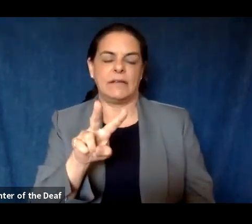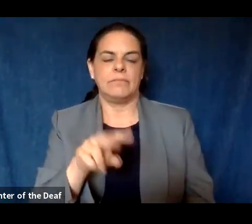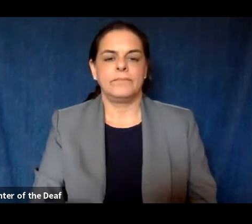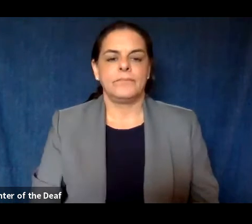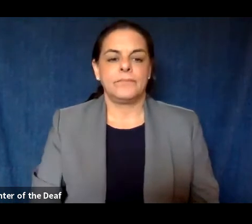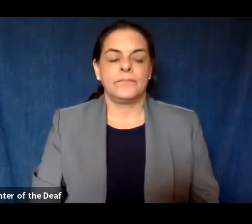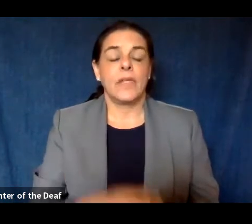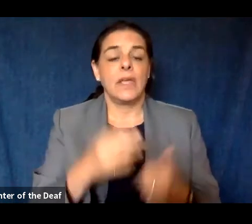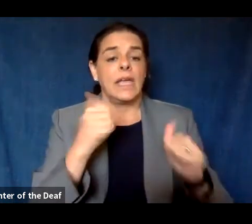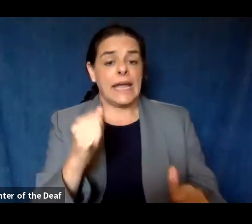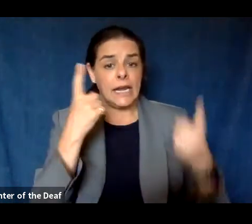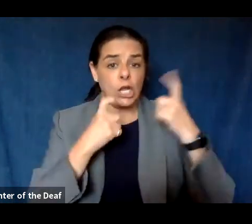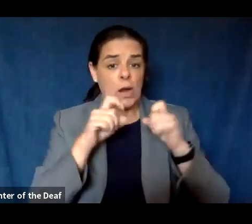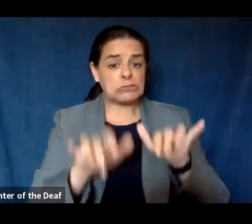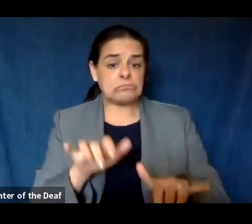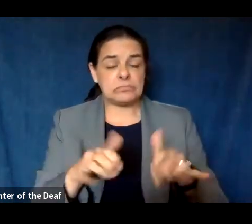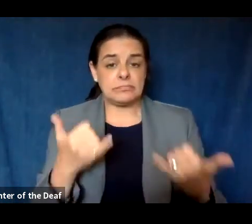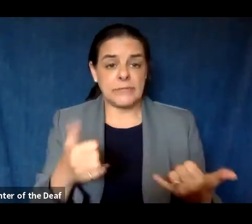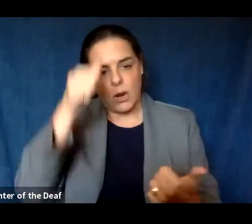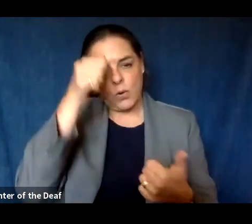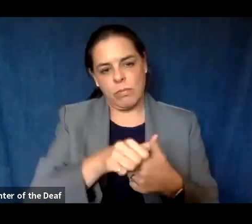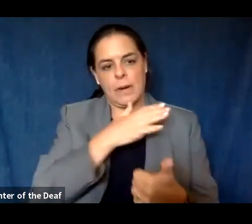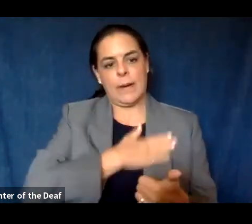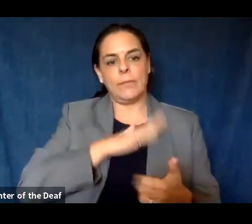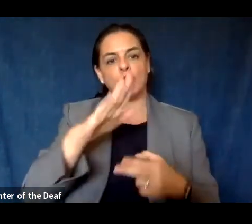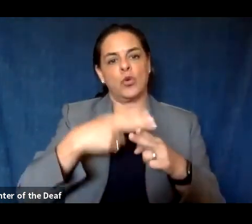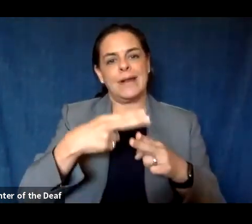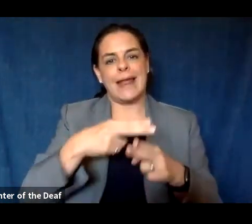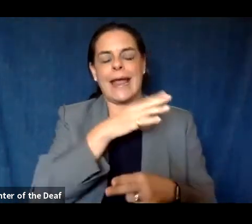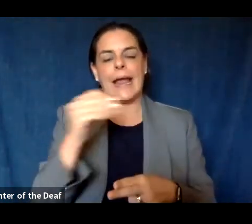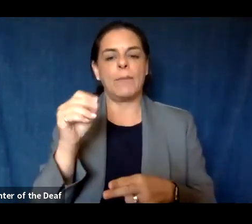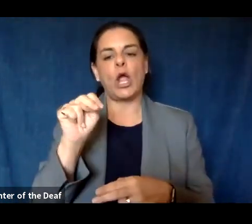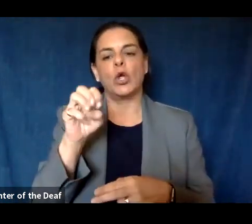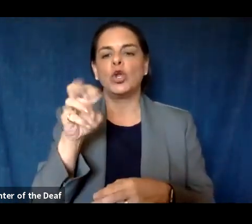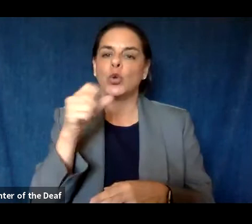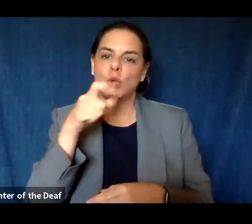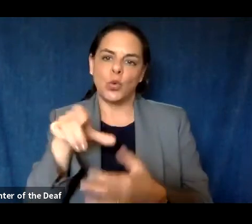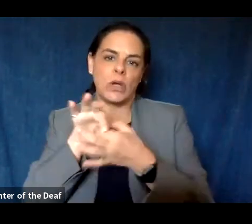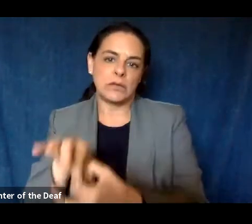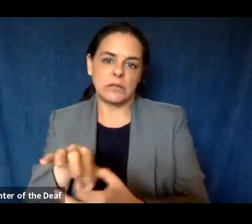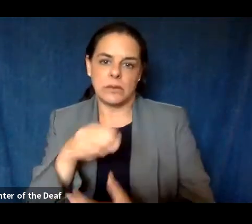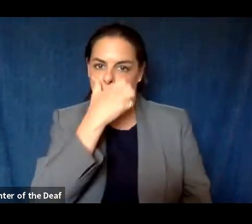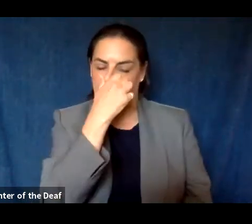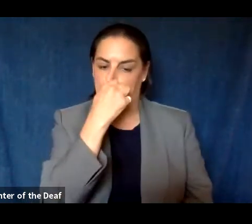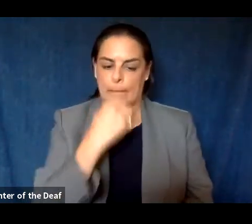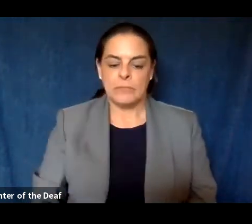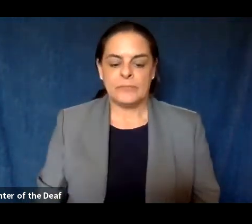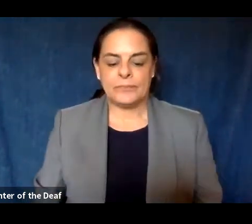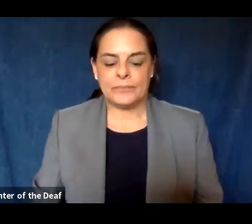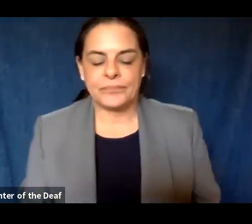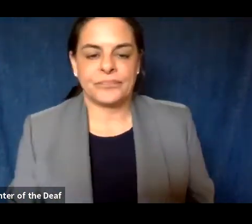and submit that into the chat feature. And as a reminder, please type in your name and the media outlet in which you're associated with. Thank you.